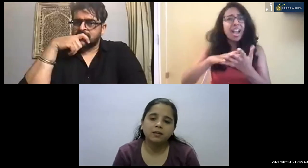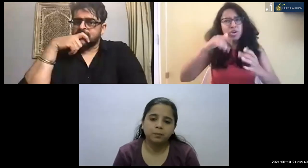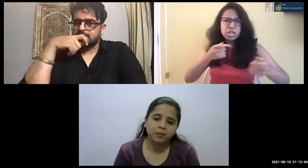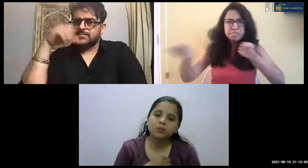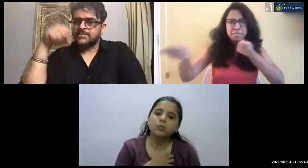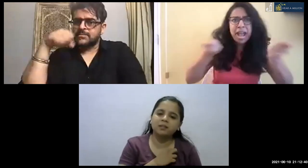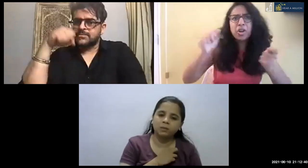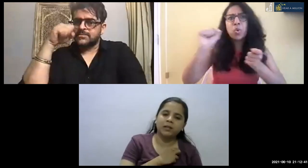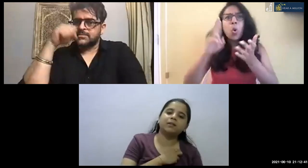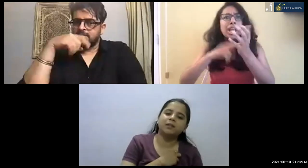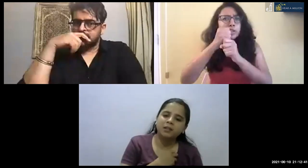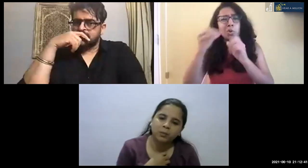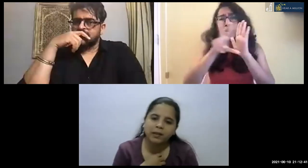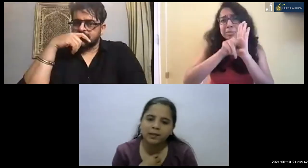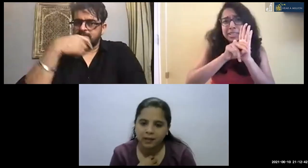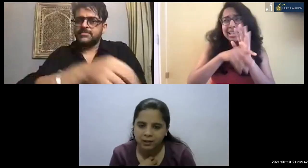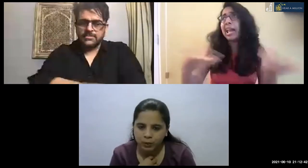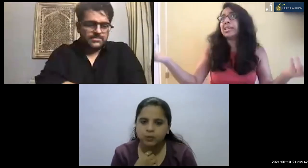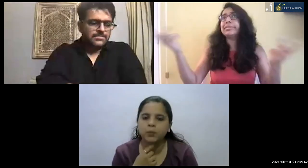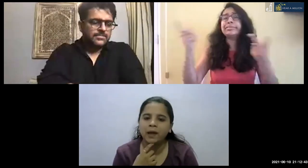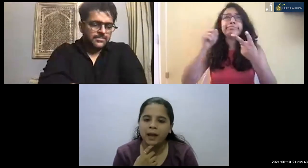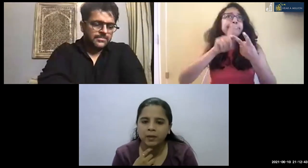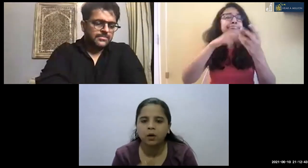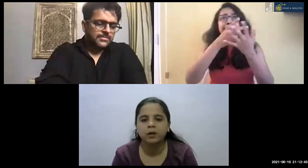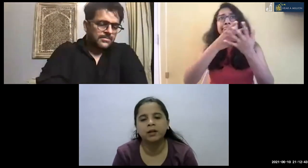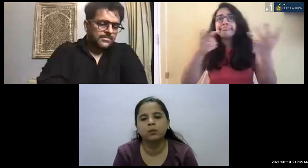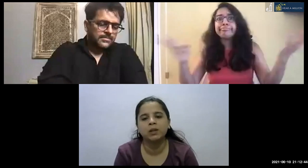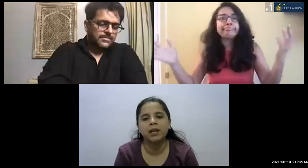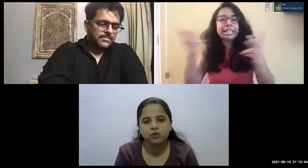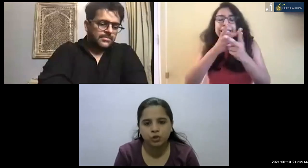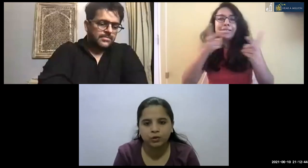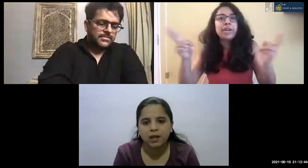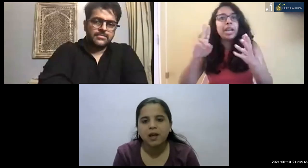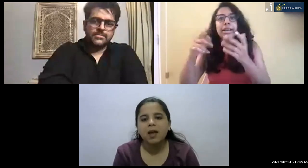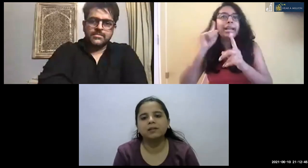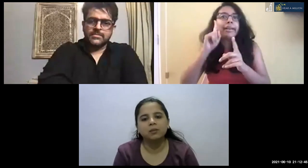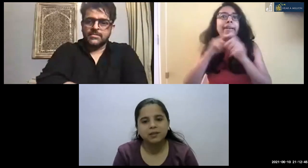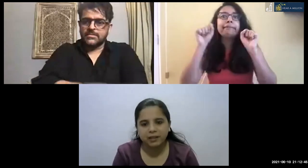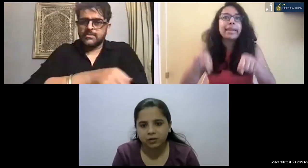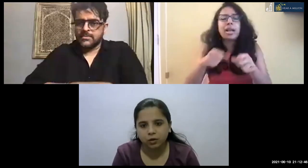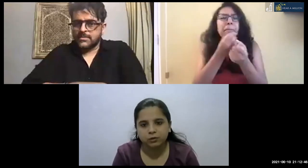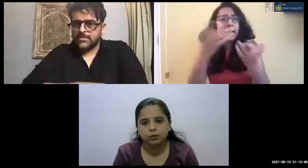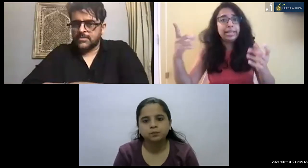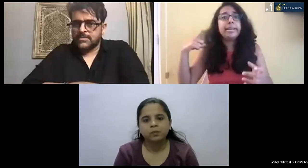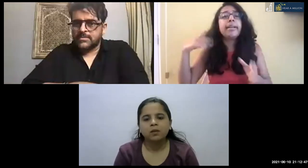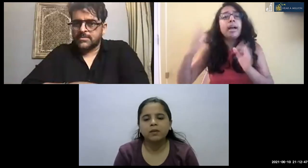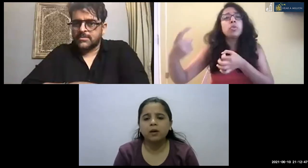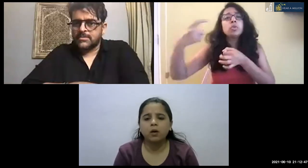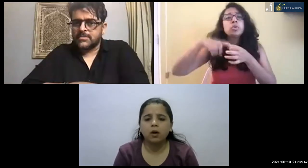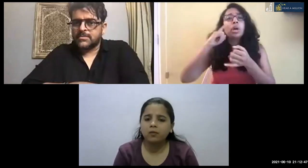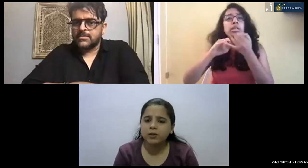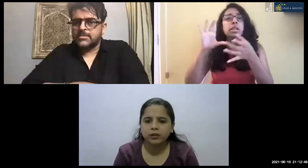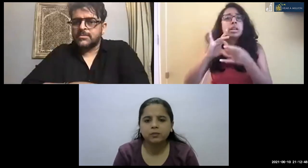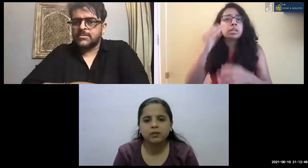the person with disabilities, other disabilities as well. So we have been coordinating with the NGOs and the government sectors also.